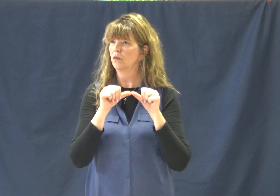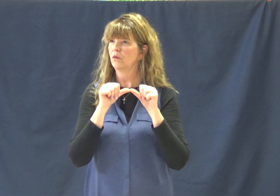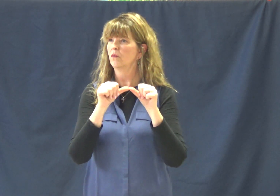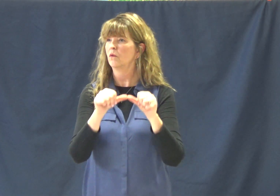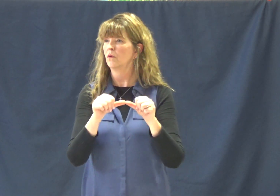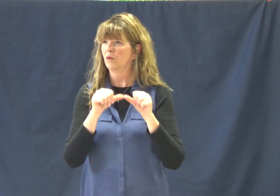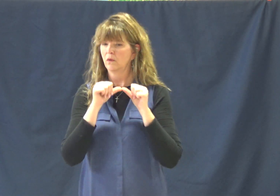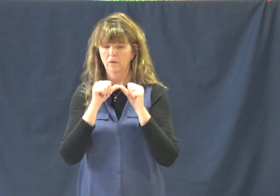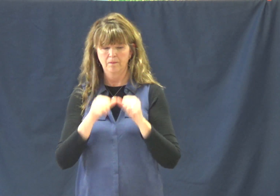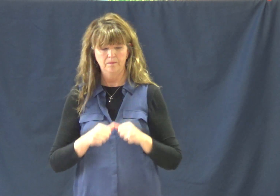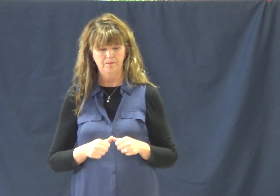Count your blessings.